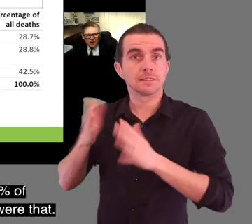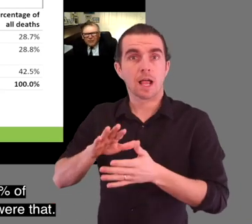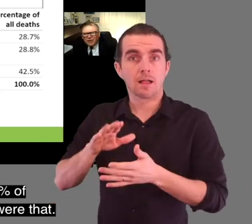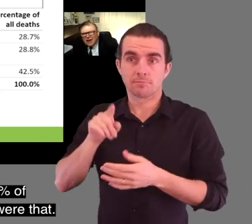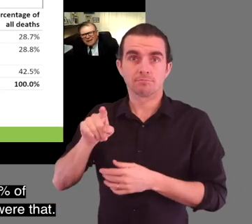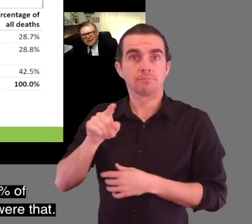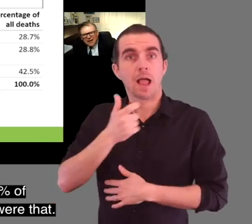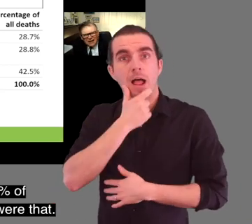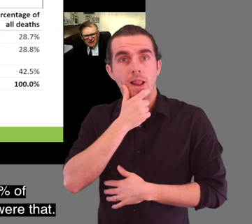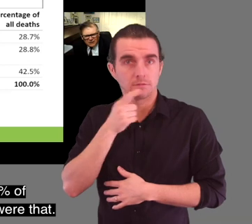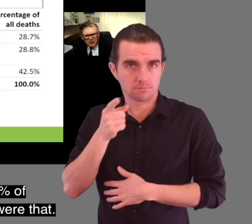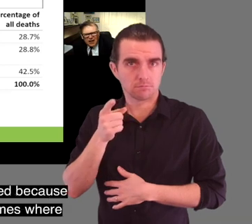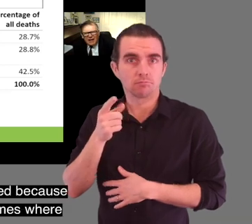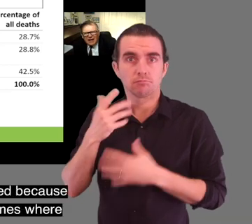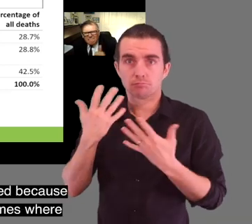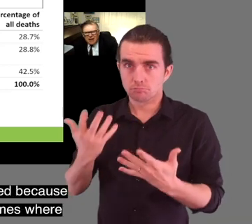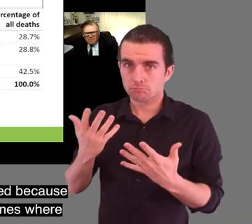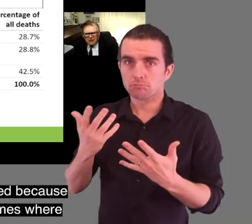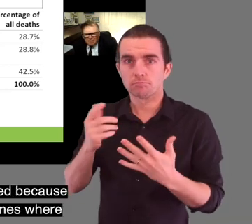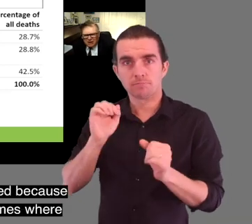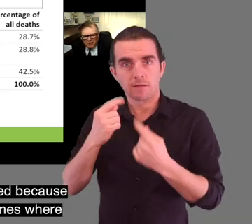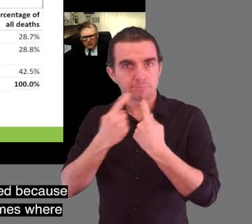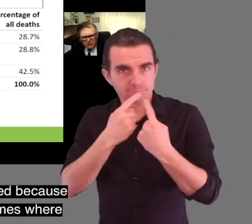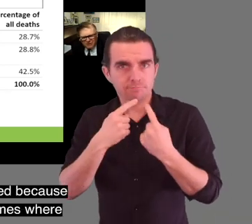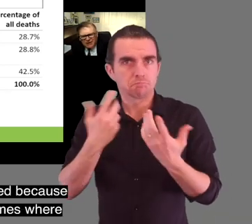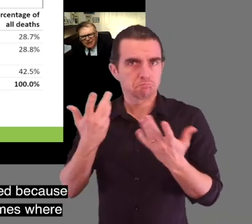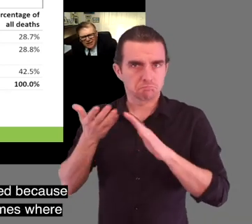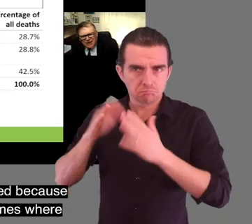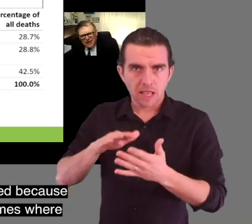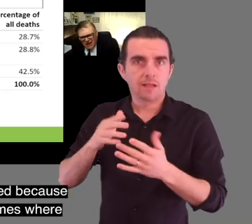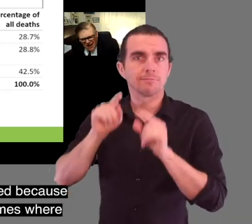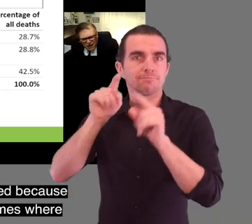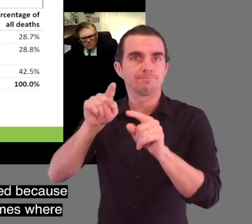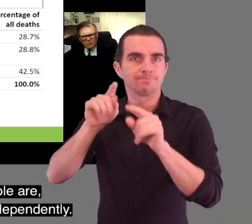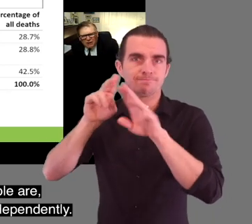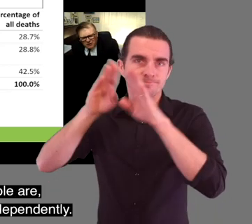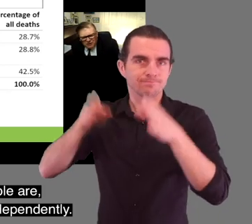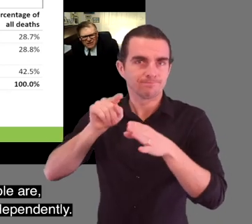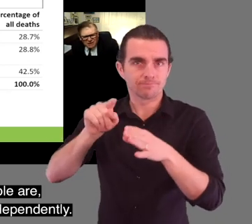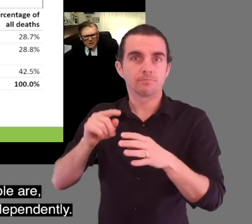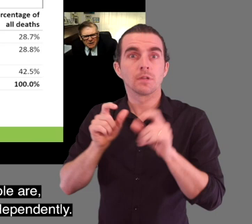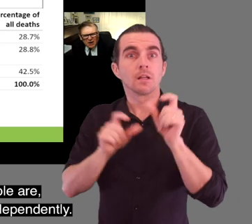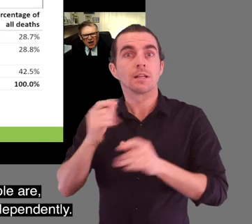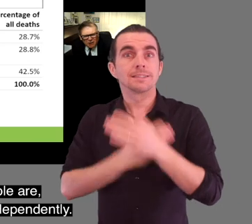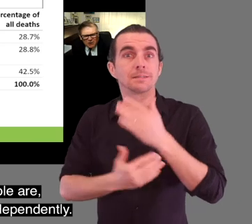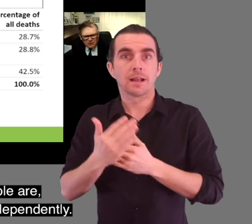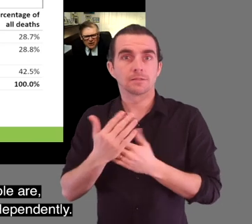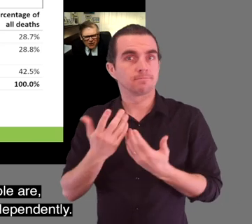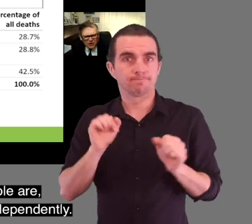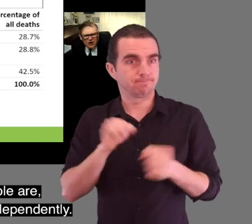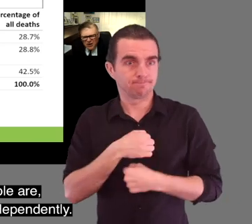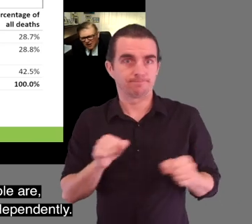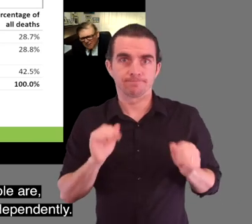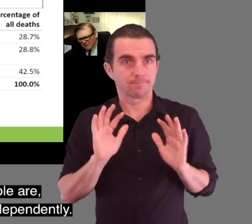60% of the deaths in England were that. Now, that may be explained because of the deaths in care homes, where a lot of disabled people are because they